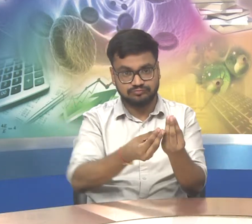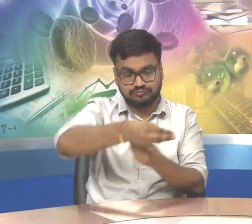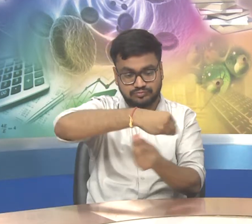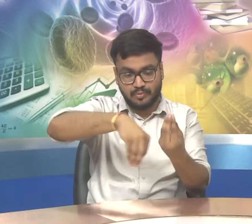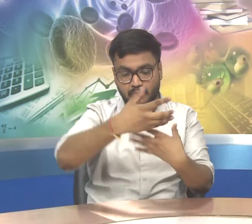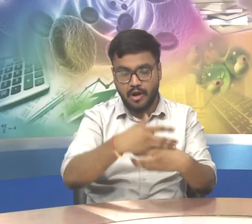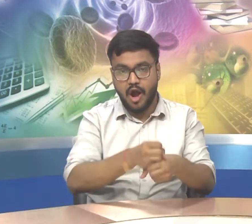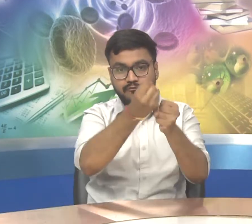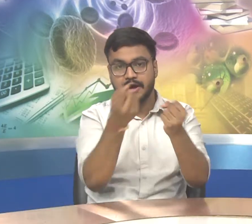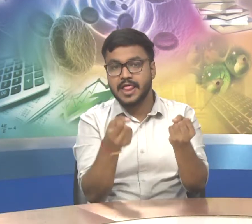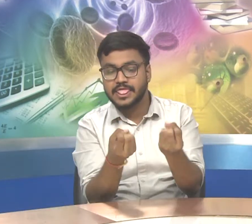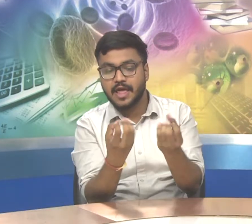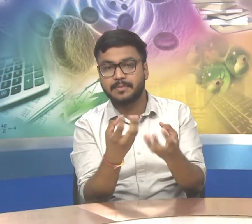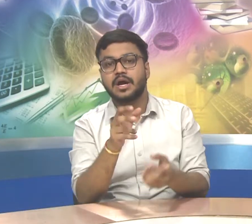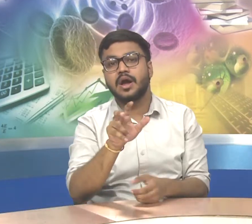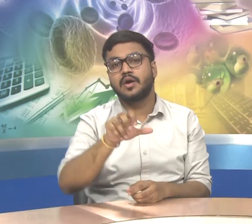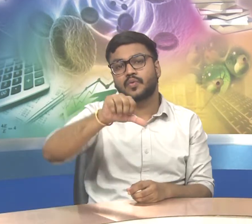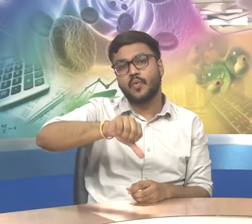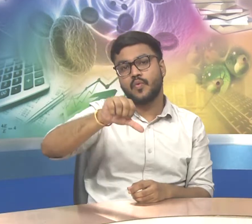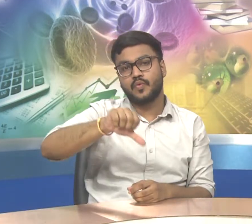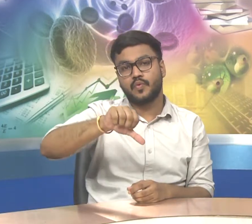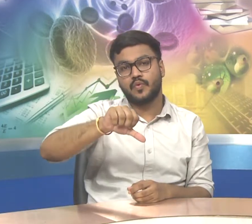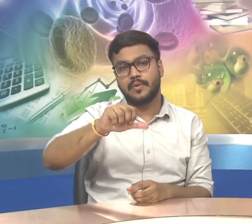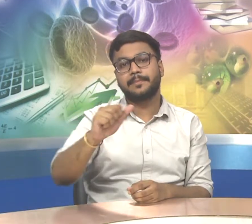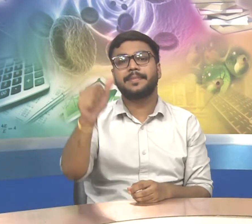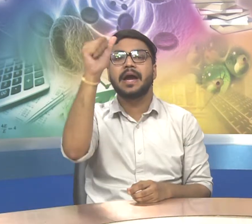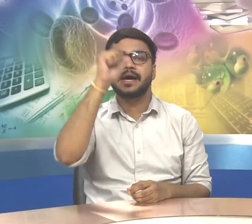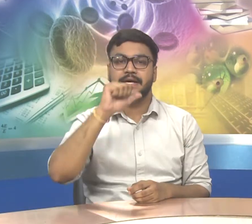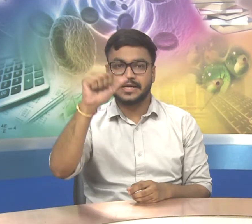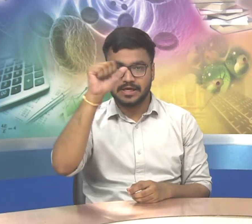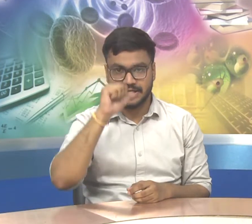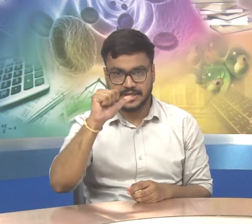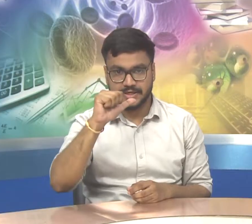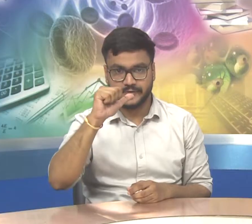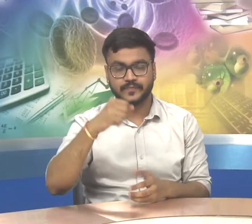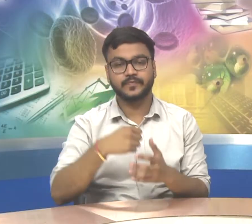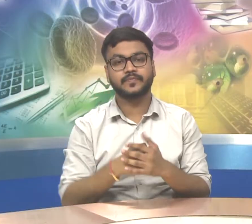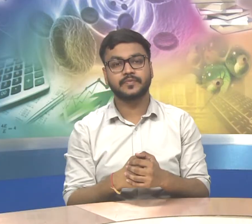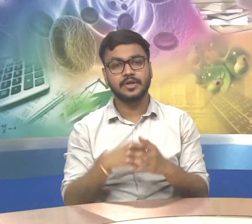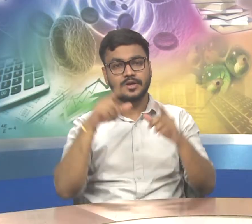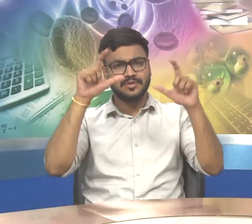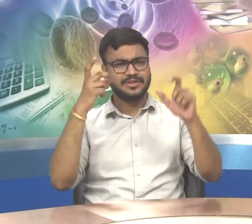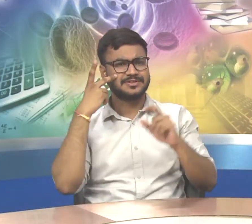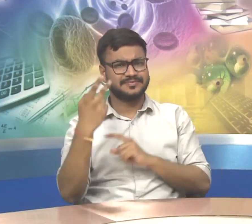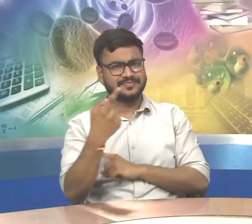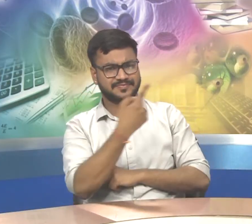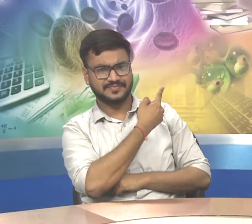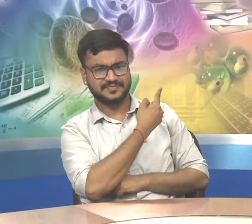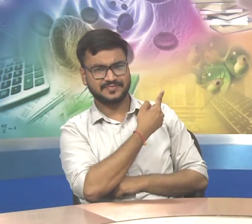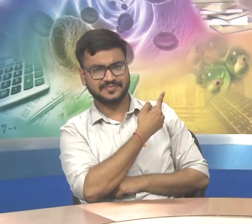which is 2 hydrogen atoms, and 8 gram of oxygen, which is 2